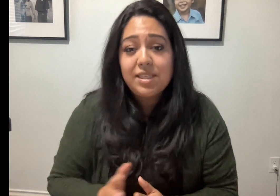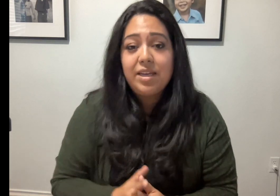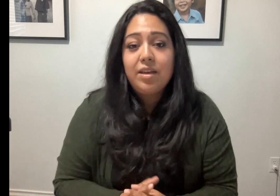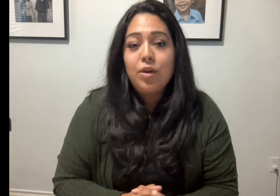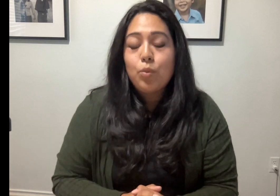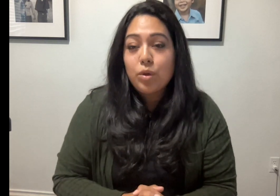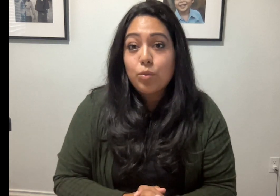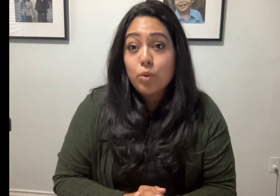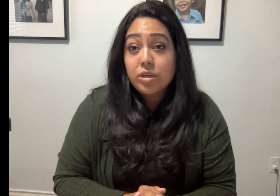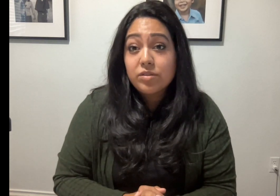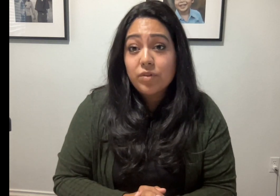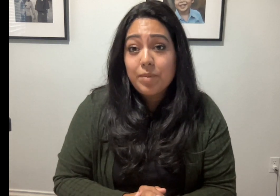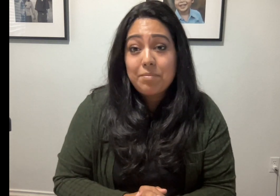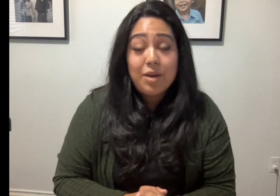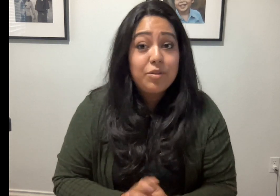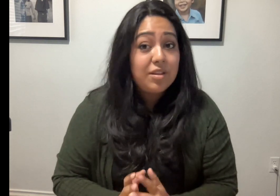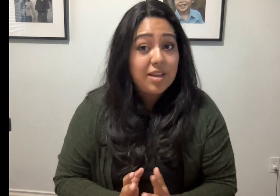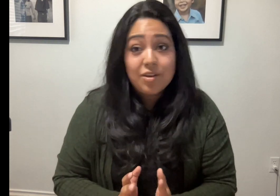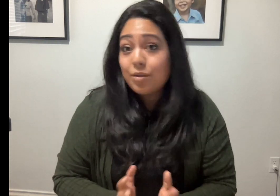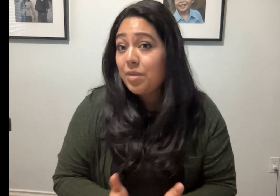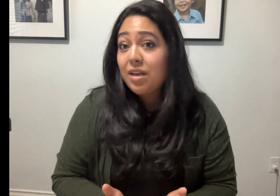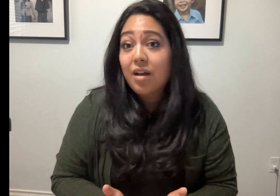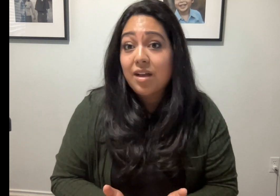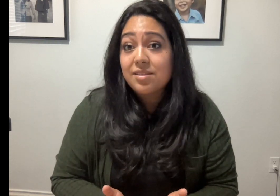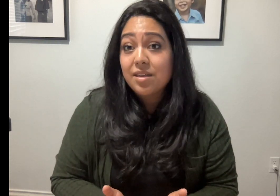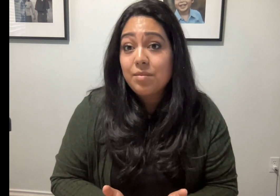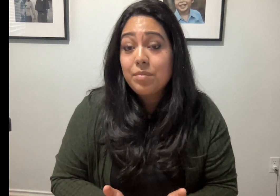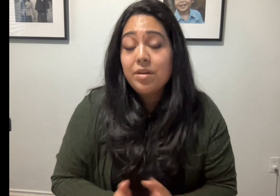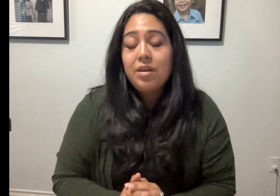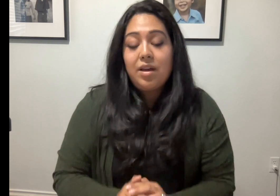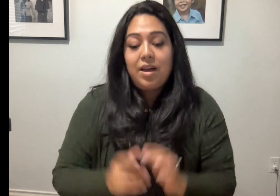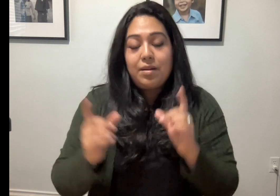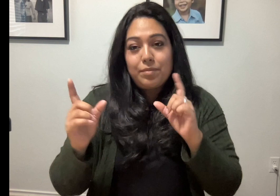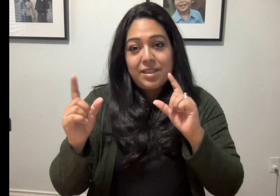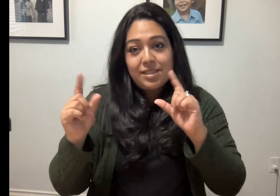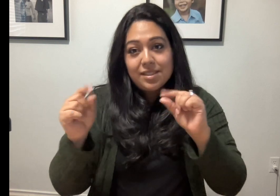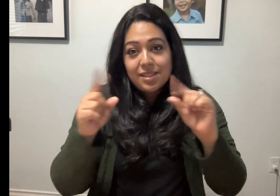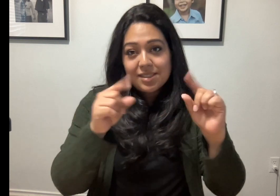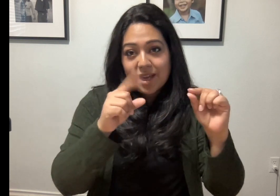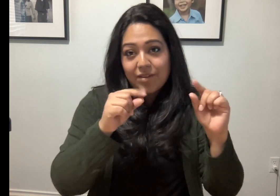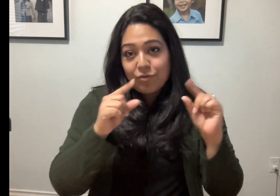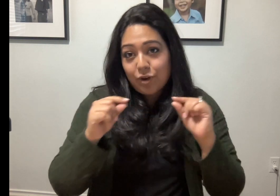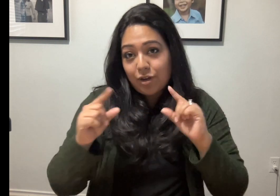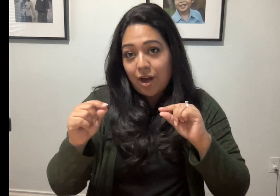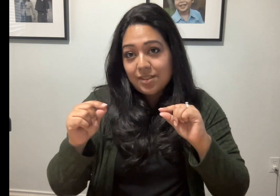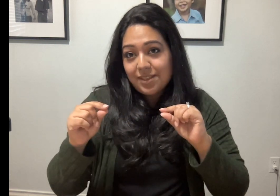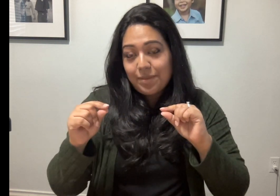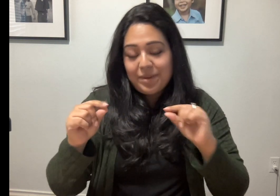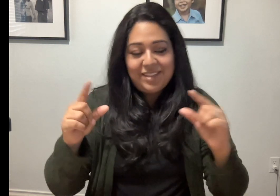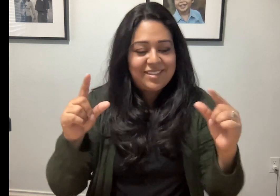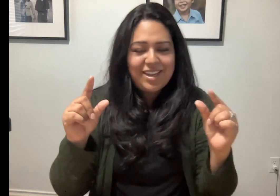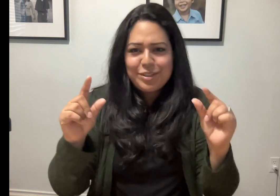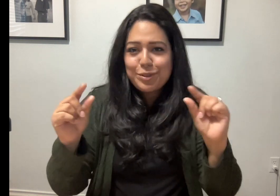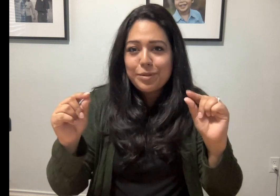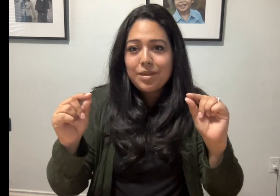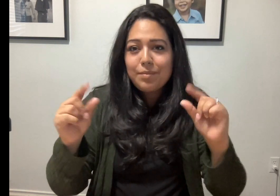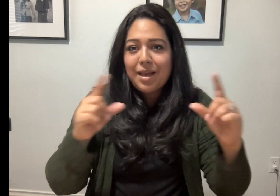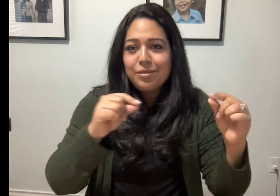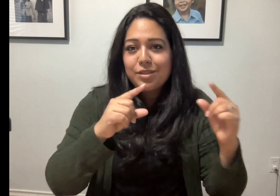explicit with words from my mouth. That could be gossip. This is a sign for gossip. It's like 2 little mouths